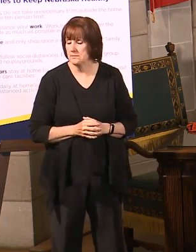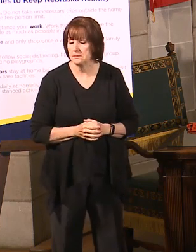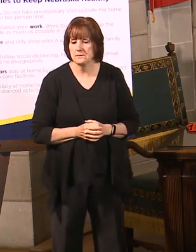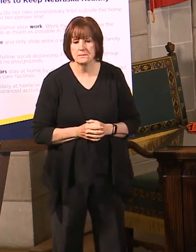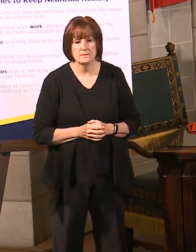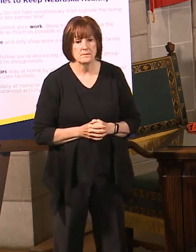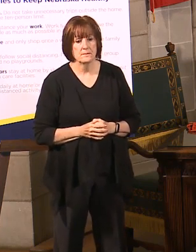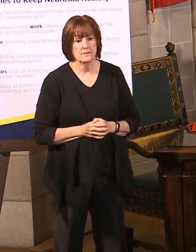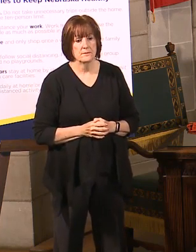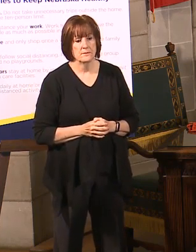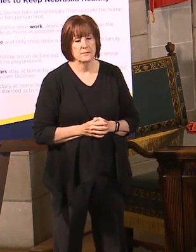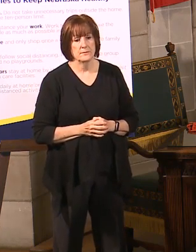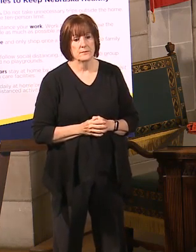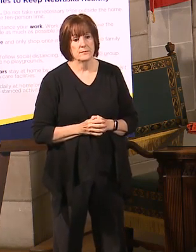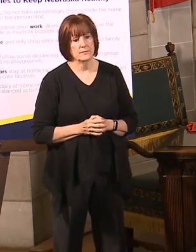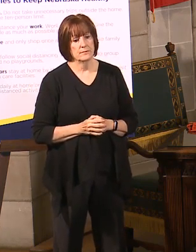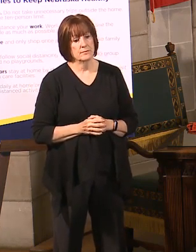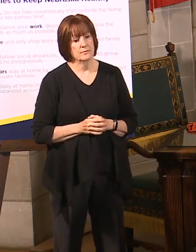that.